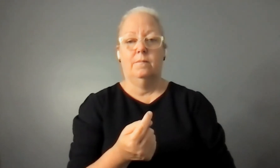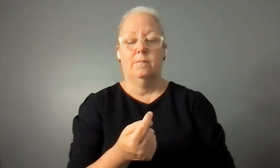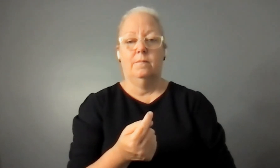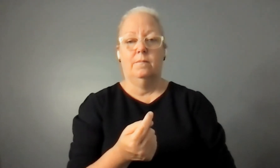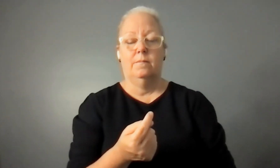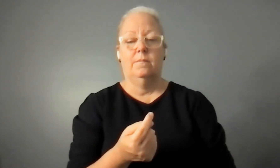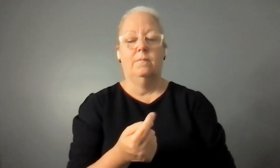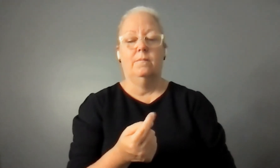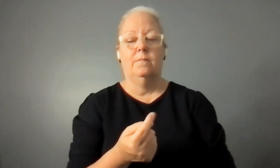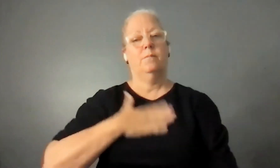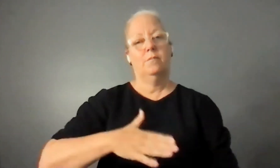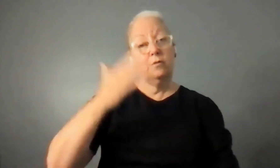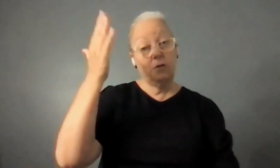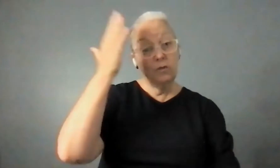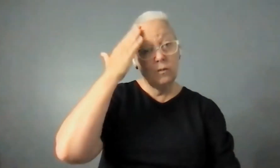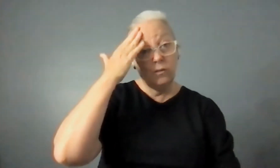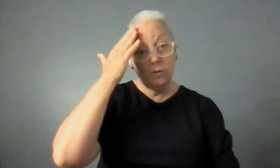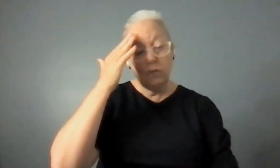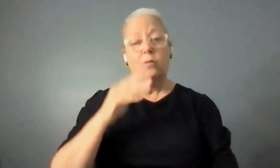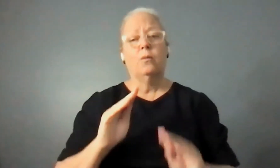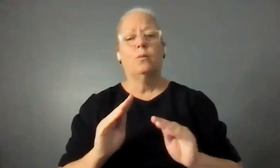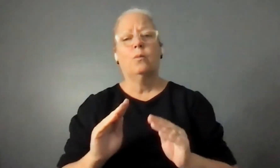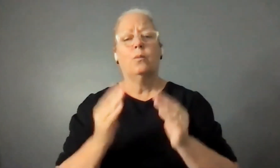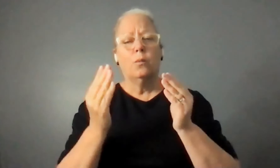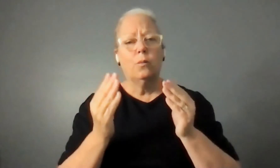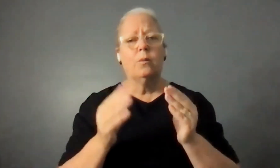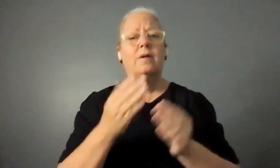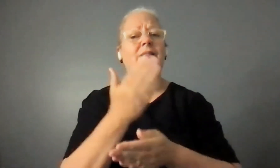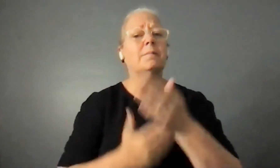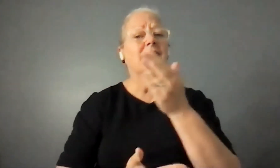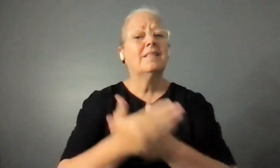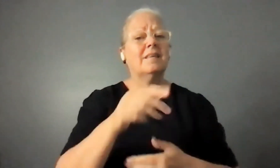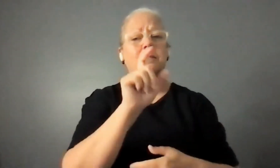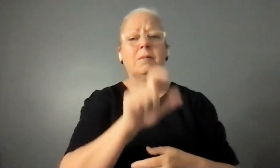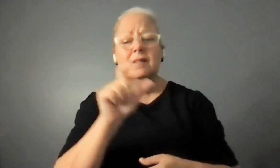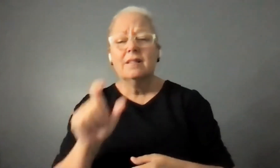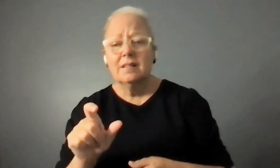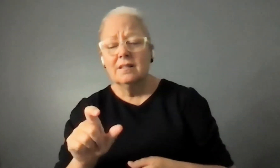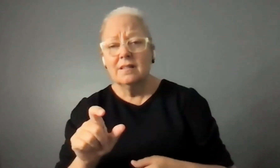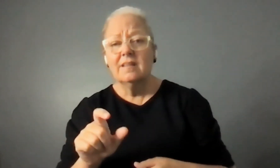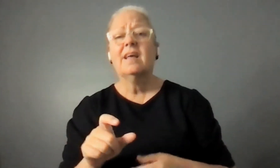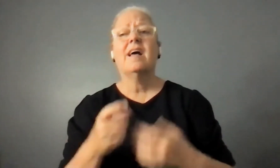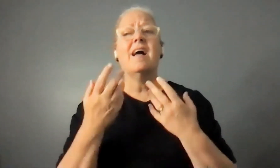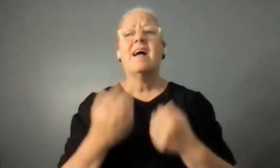people with disabilities and young people from your community?